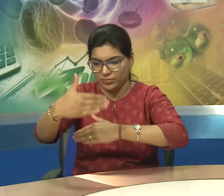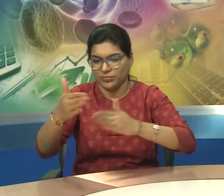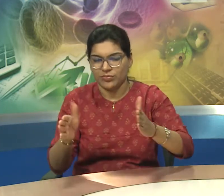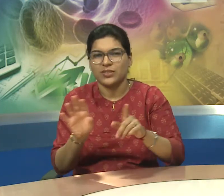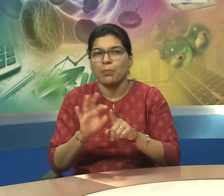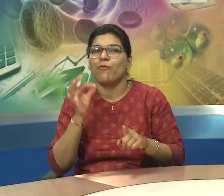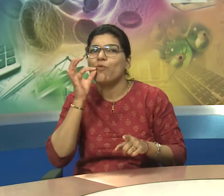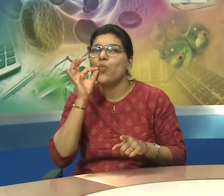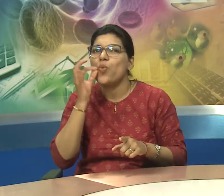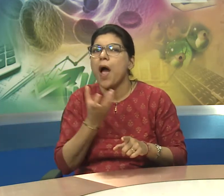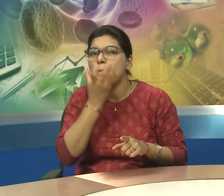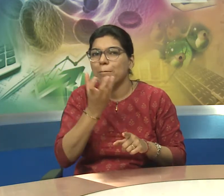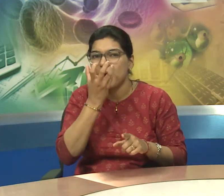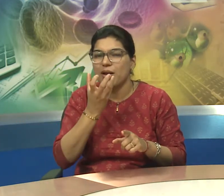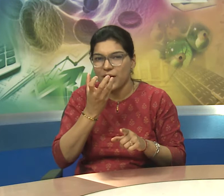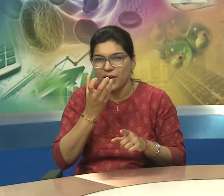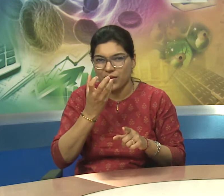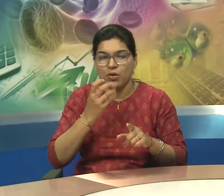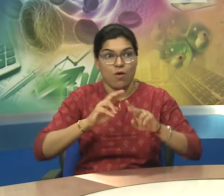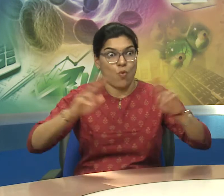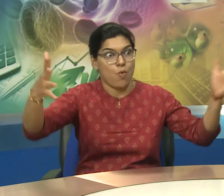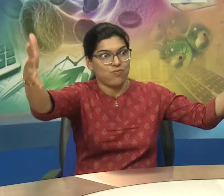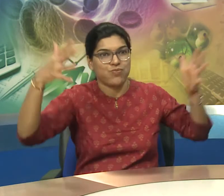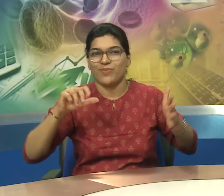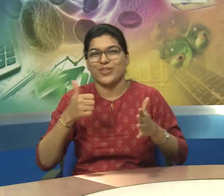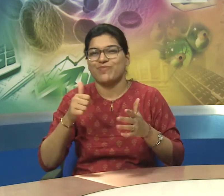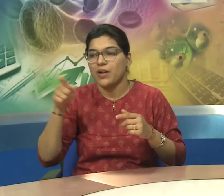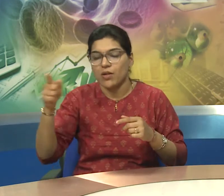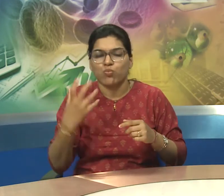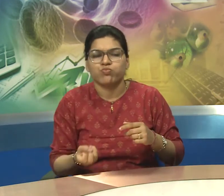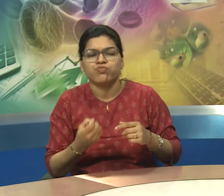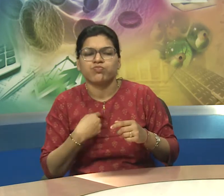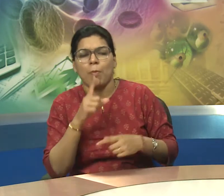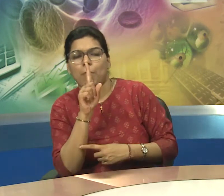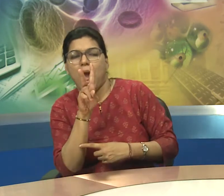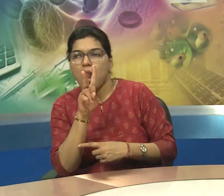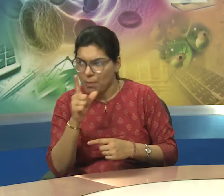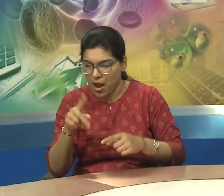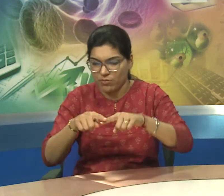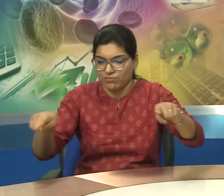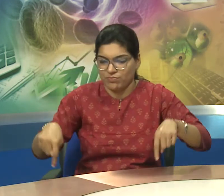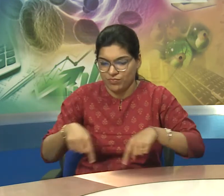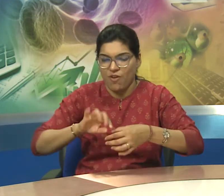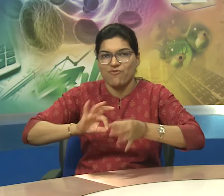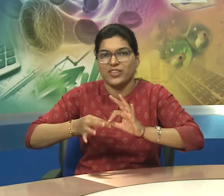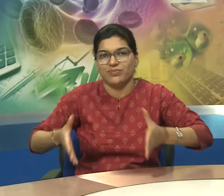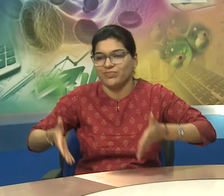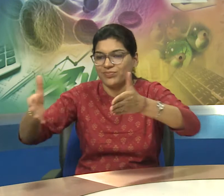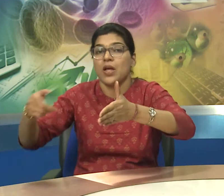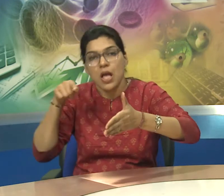Retailer deals in a small quantity and the wholesaler is the one who